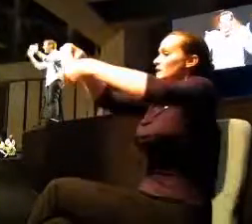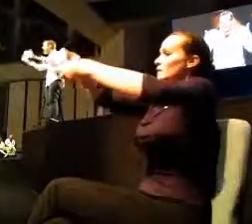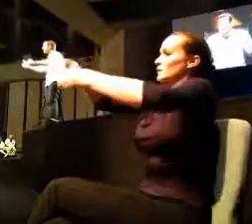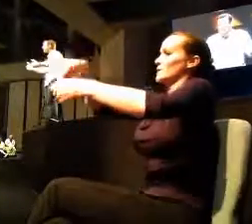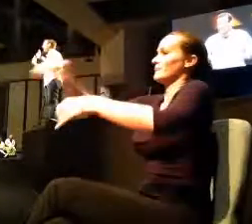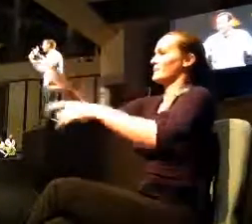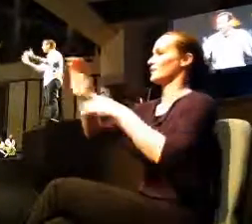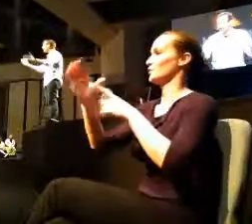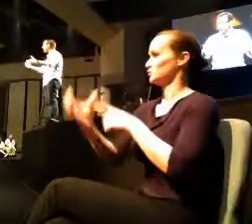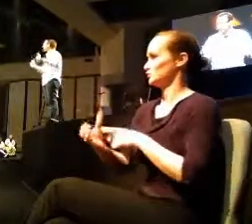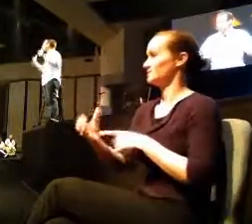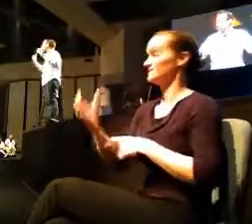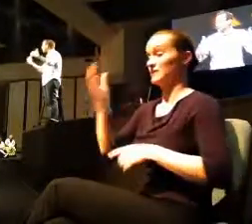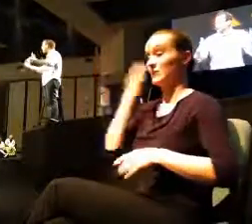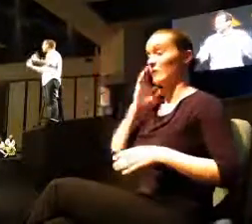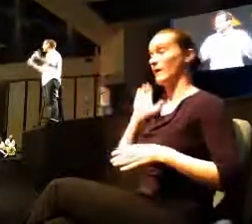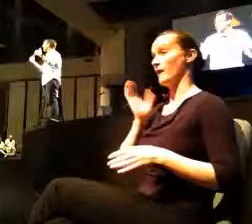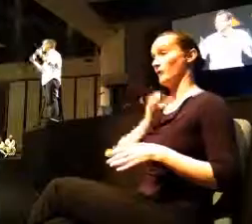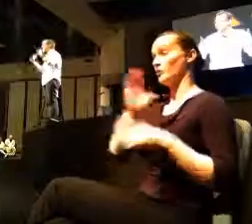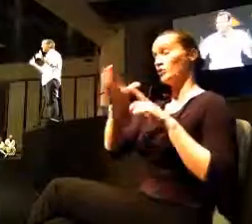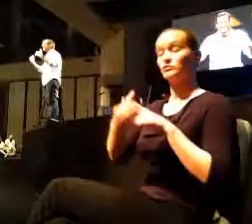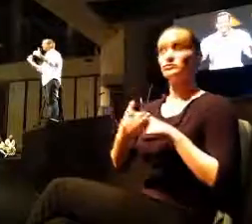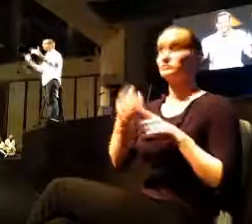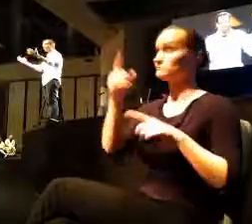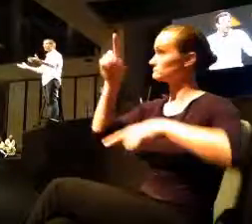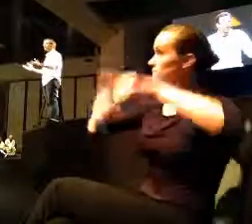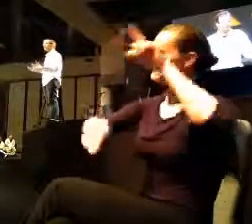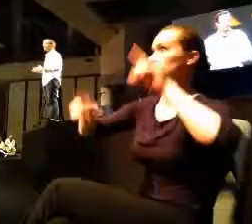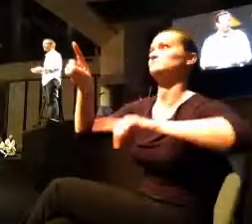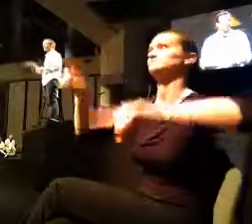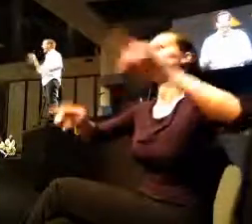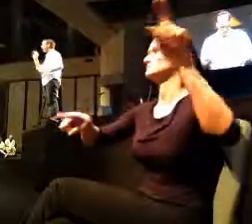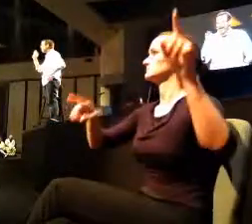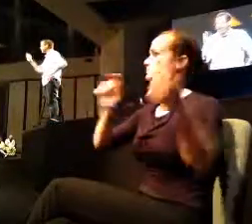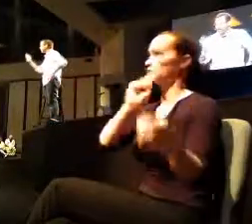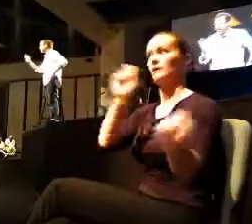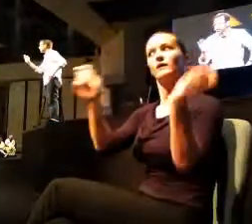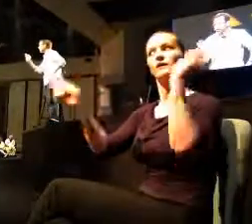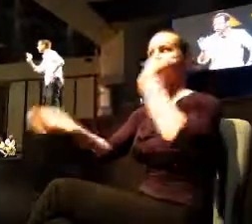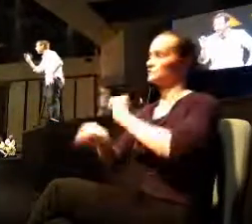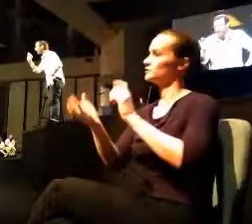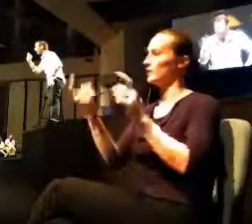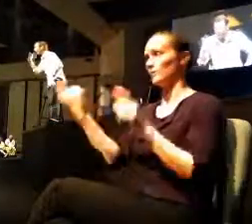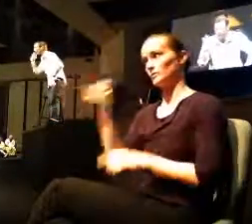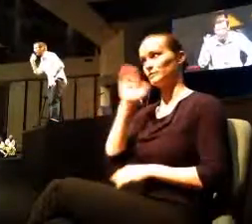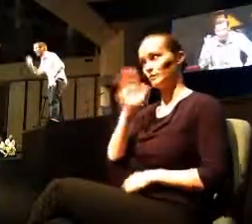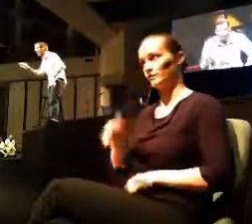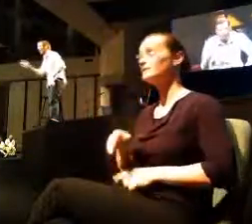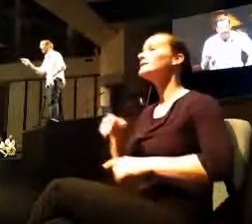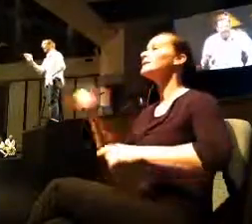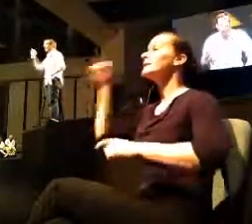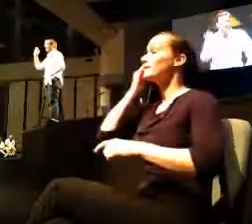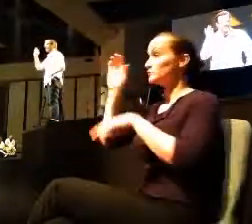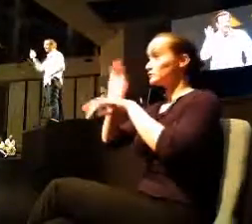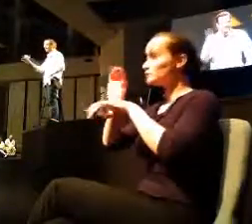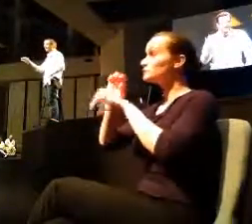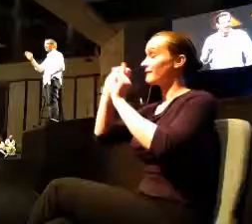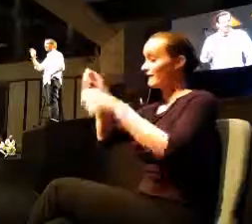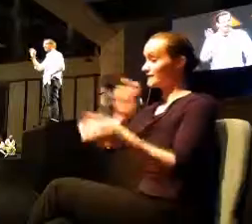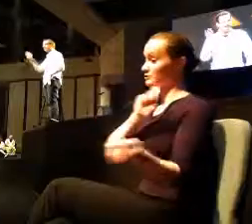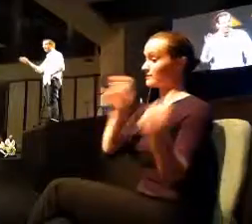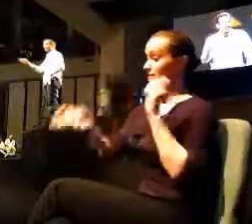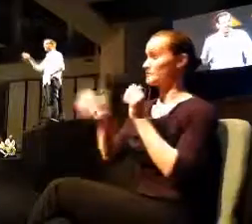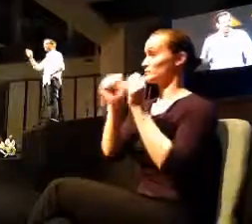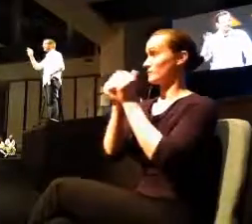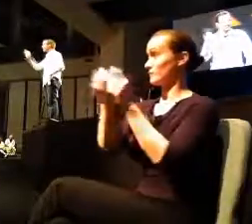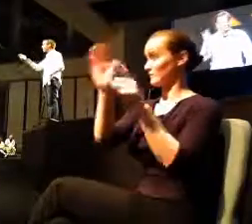is dynamic and ongoing. Churches that see themselves as a movement, I promise you, they are going to thrive in the